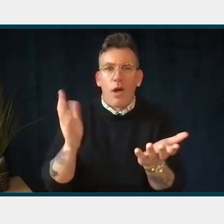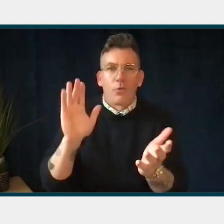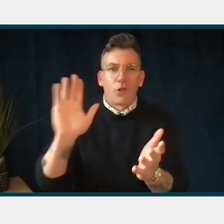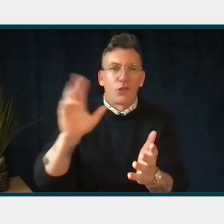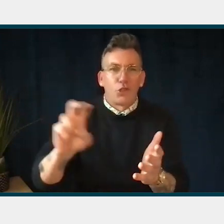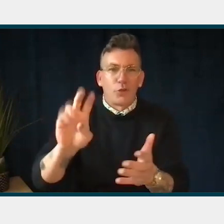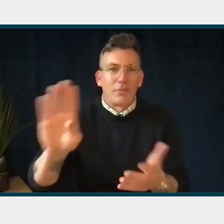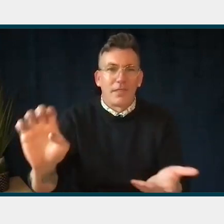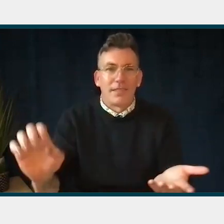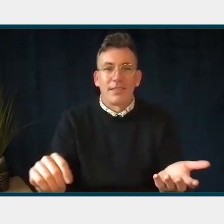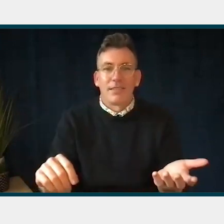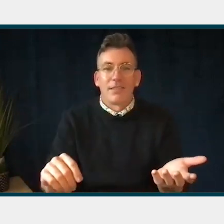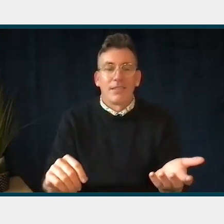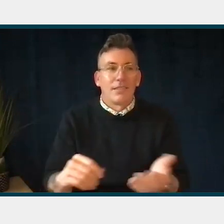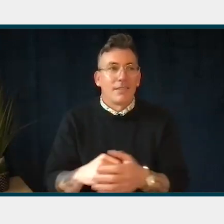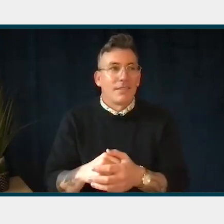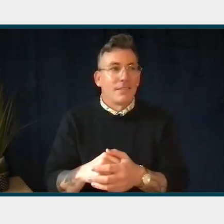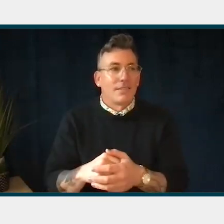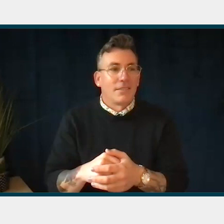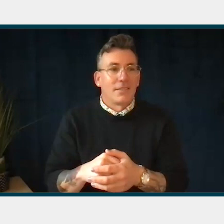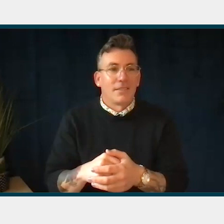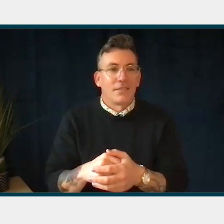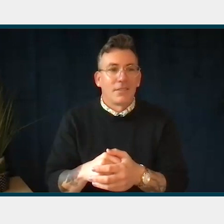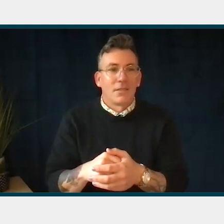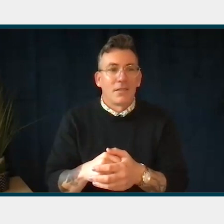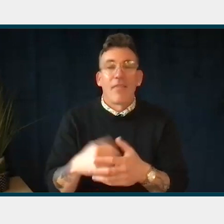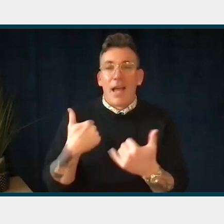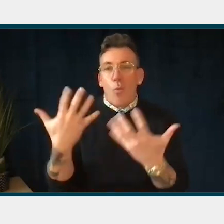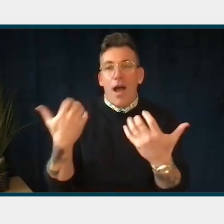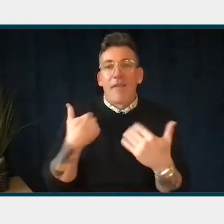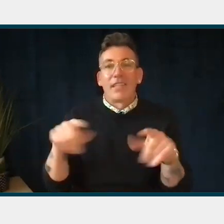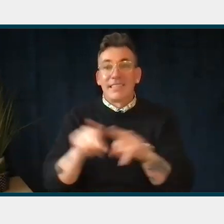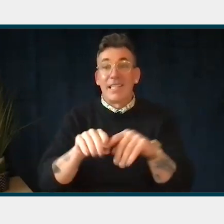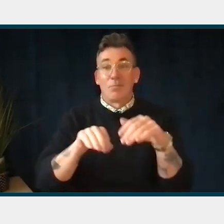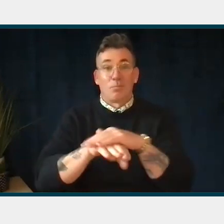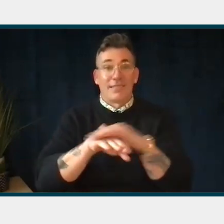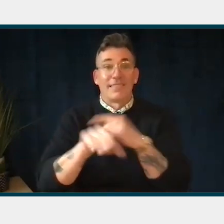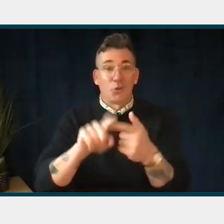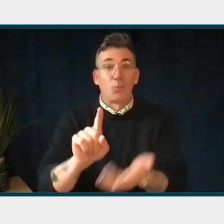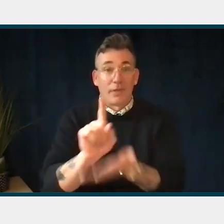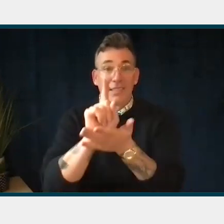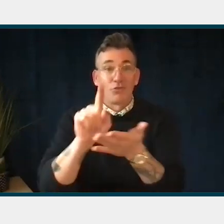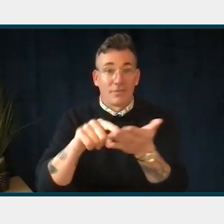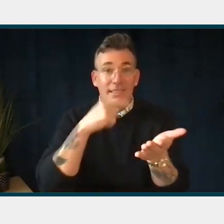if she was just some other hearing girl, what would her journey be? What would it look like?